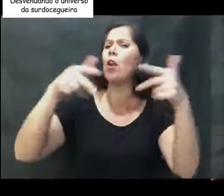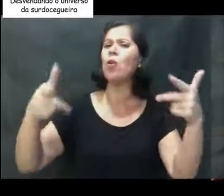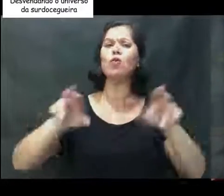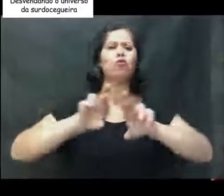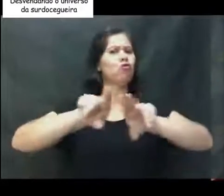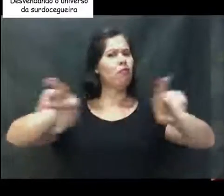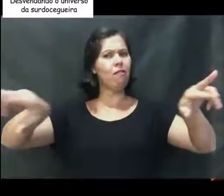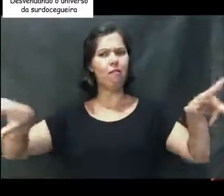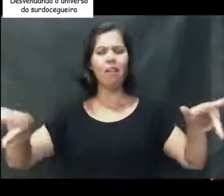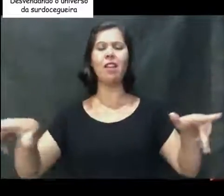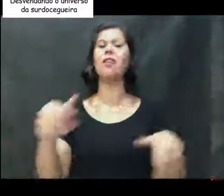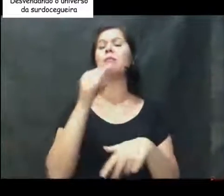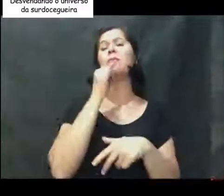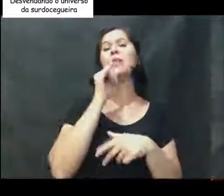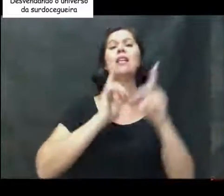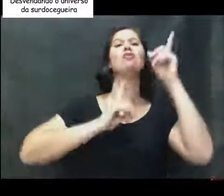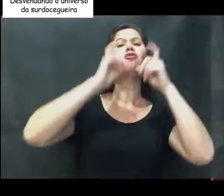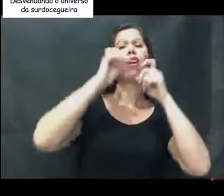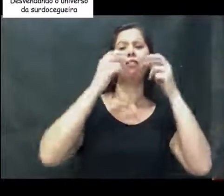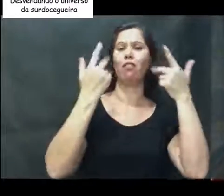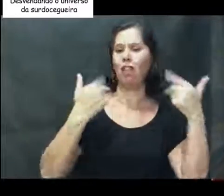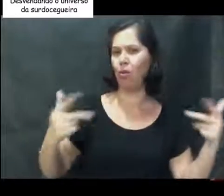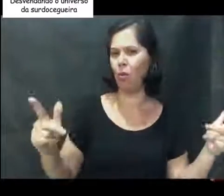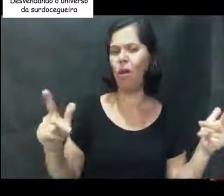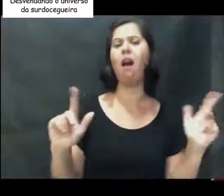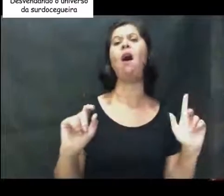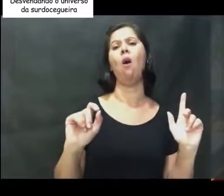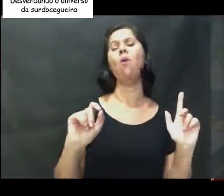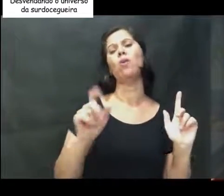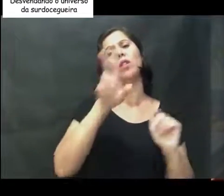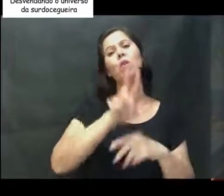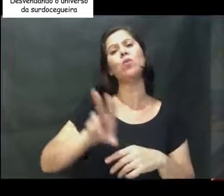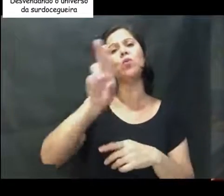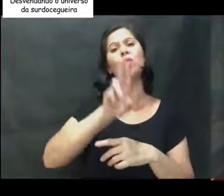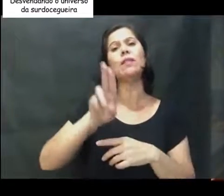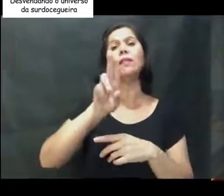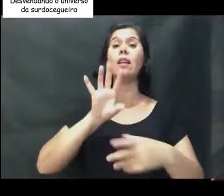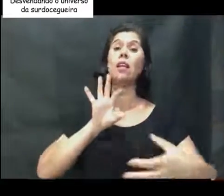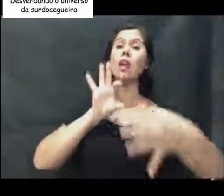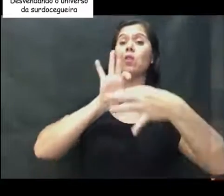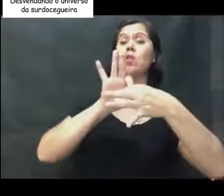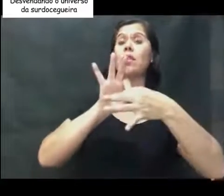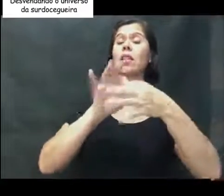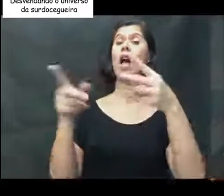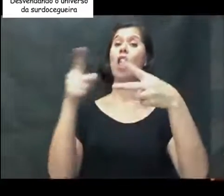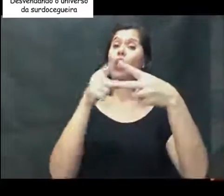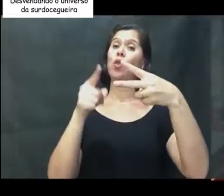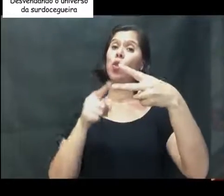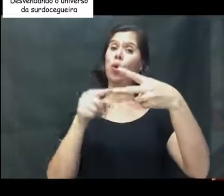said before, I used natural gestures. These natural gestures were associated with two objects.